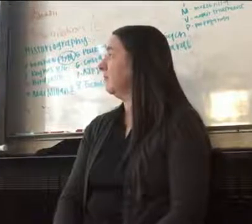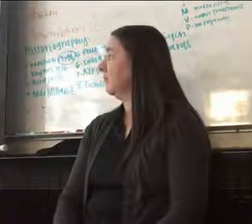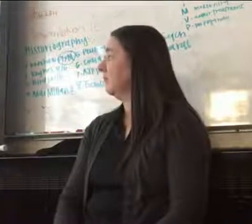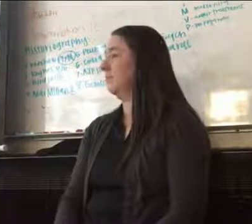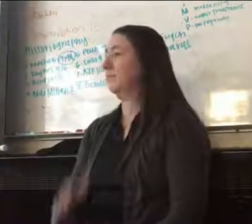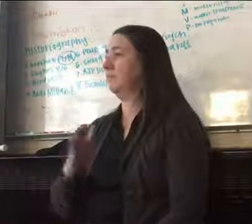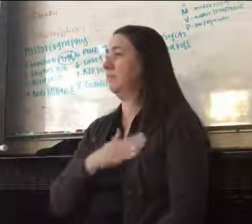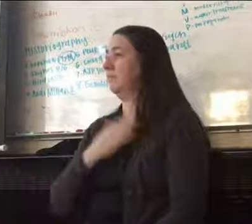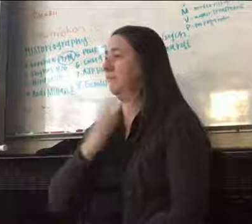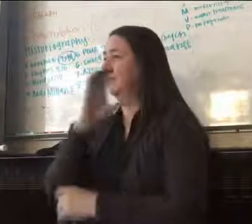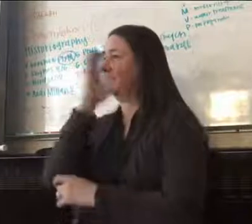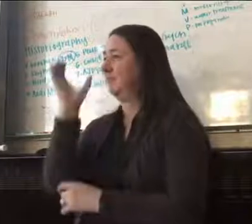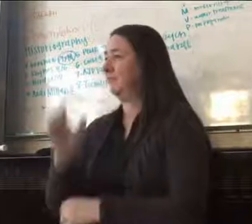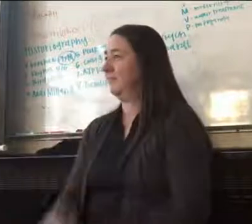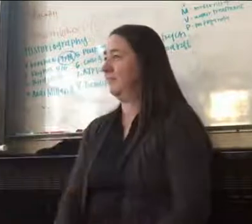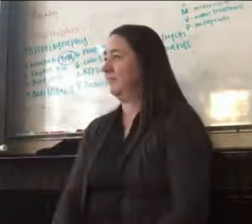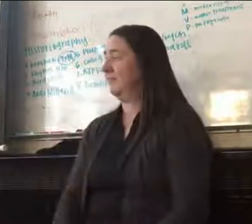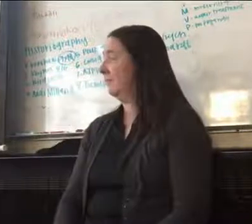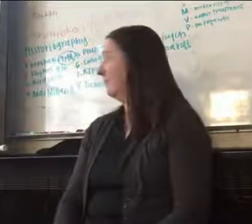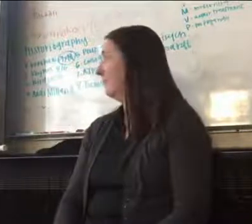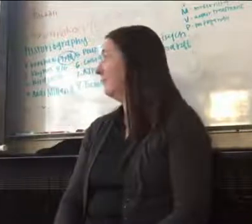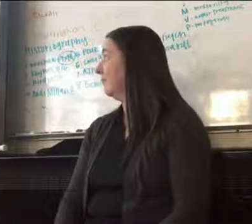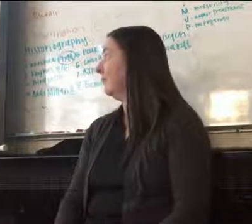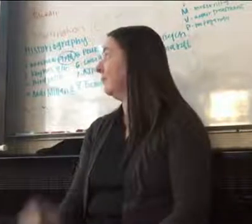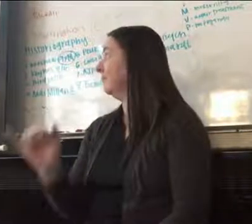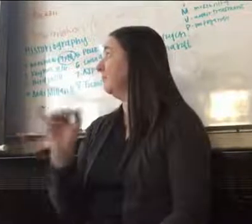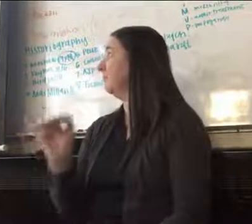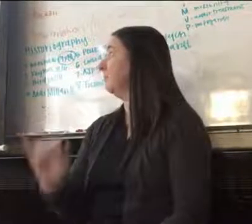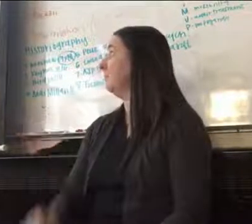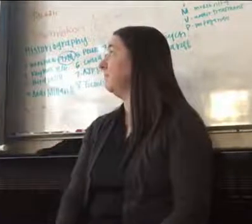Happy Christmas. Frohe Weihnachten.